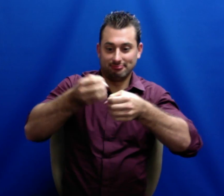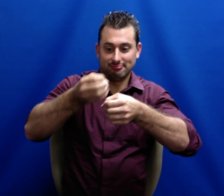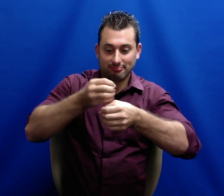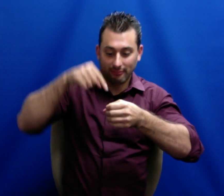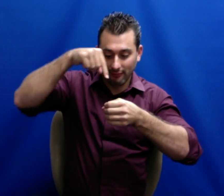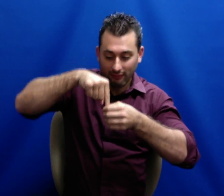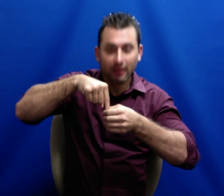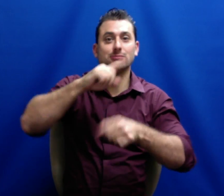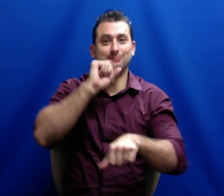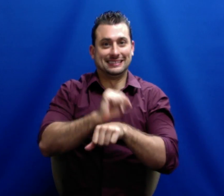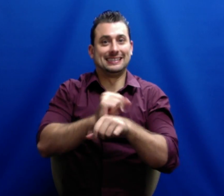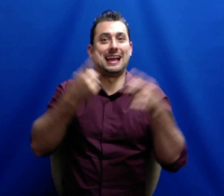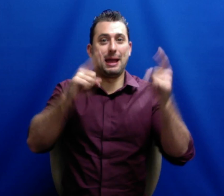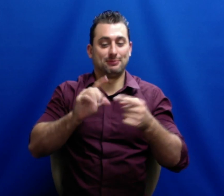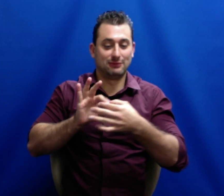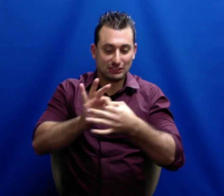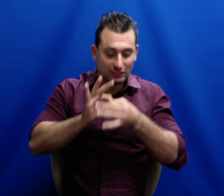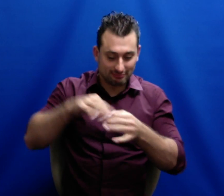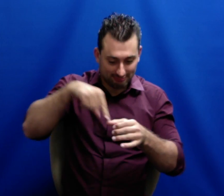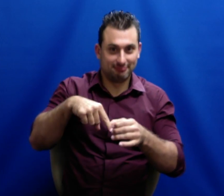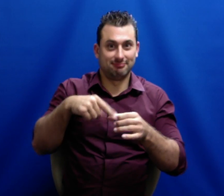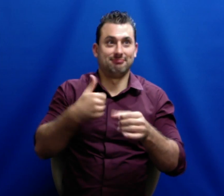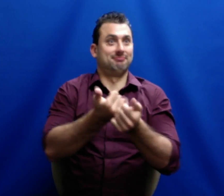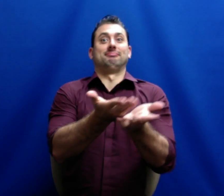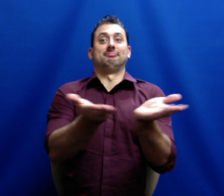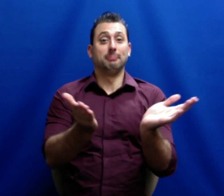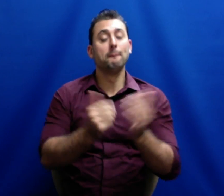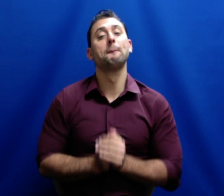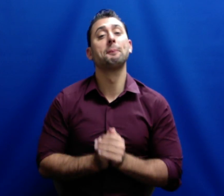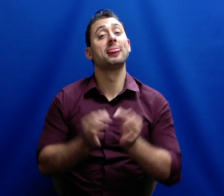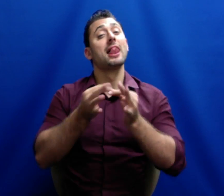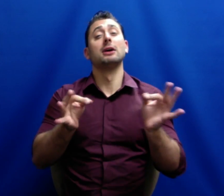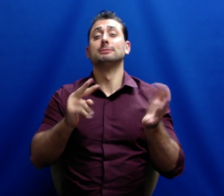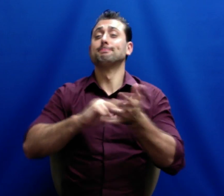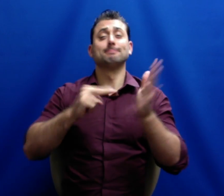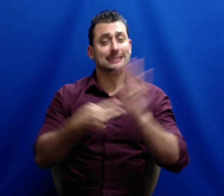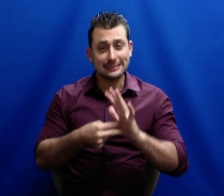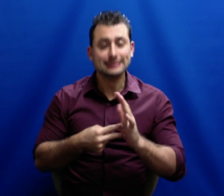find a core, as you see it to the side. What this means is it sets up a